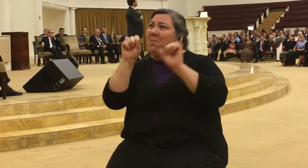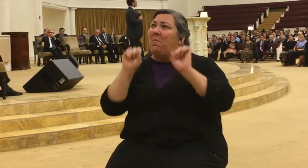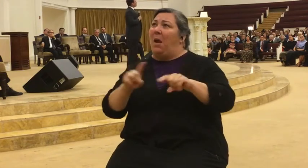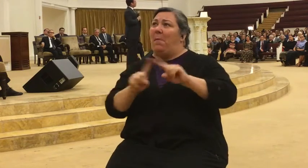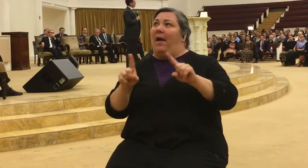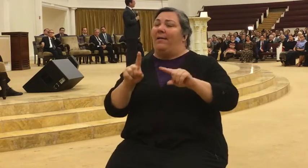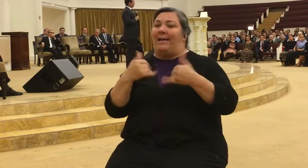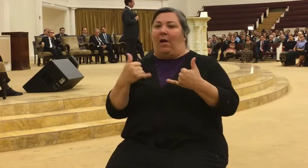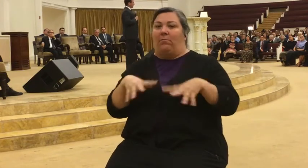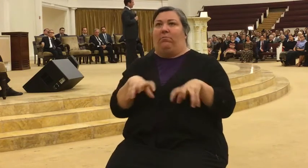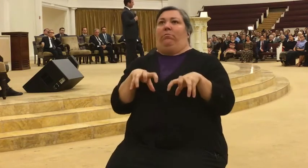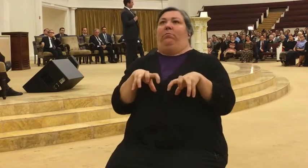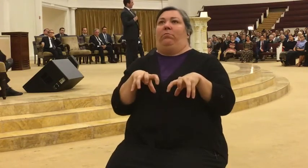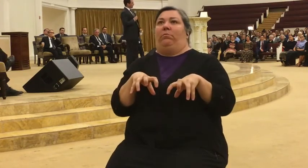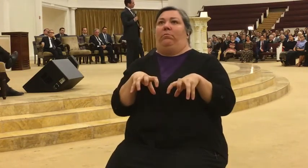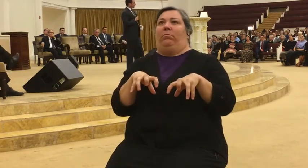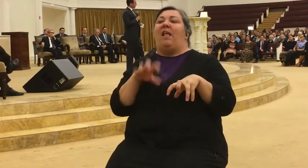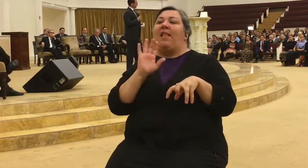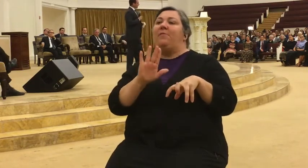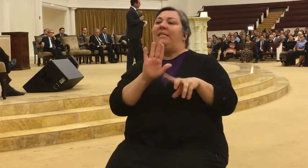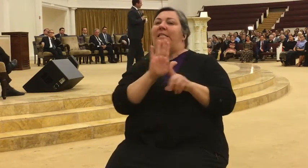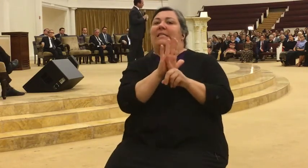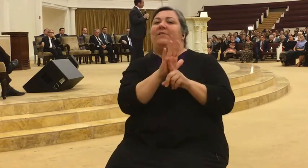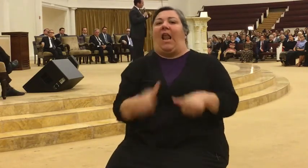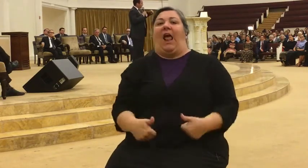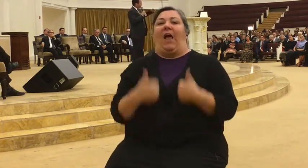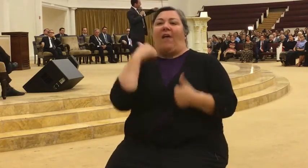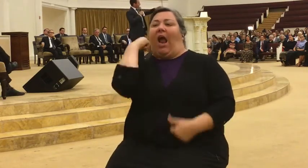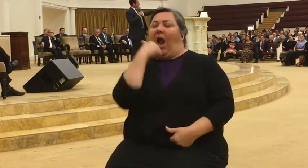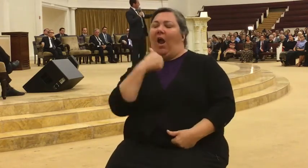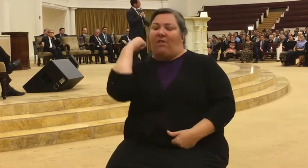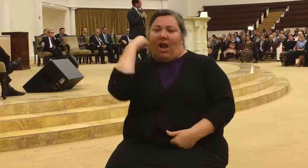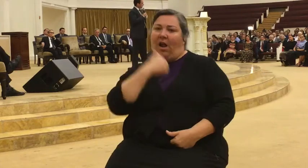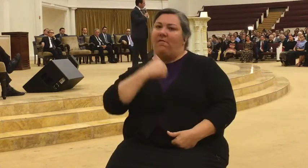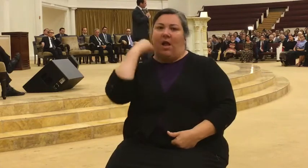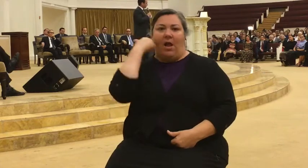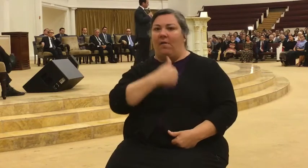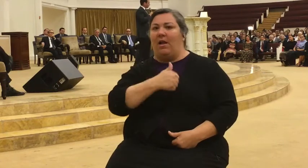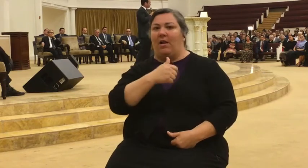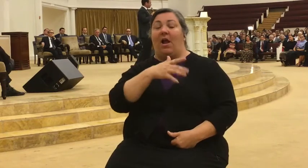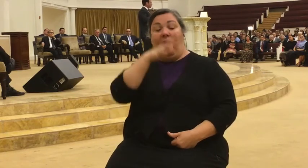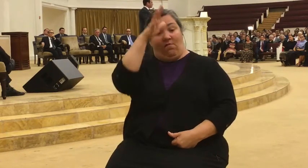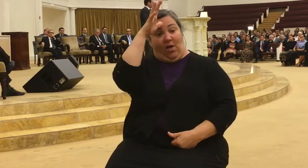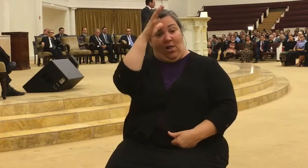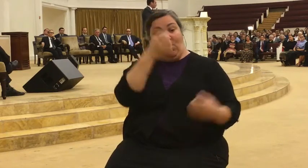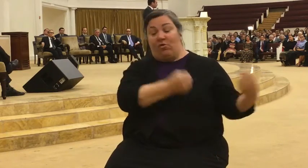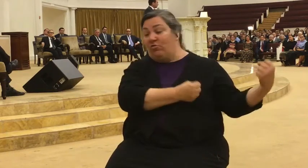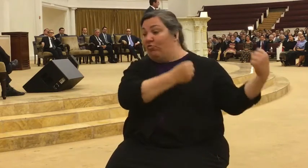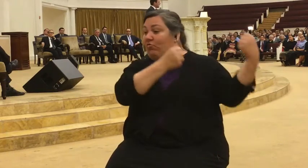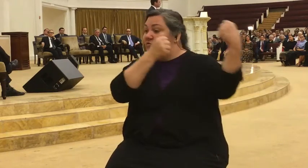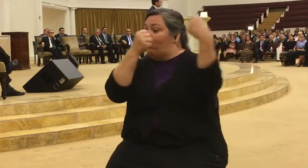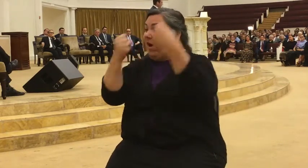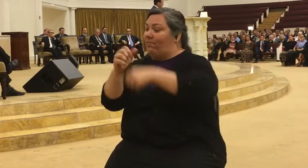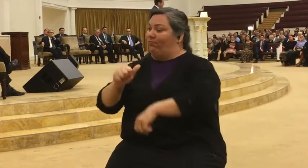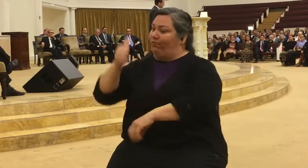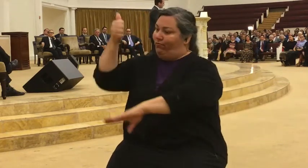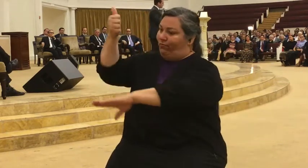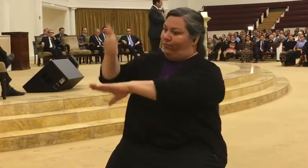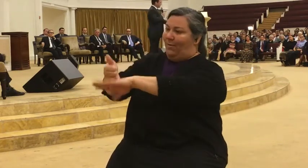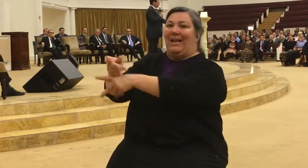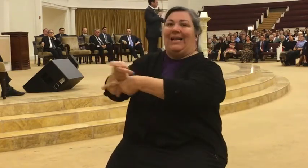This was the world that Martin lived in every day. In the morning, his father would take him to a care facility where he would watch cartoons for hours on